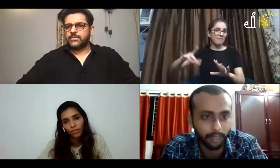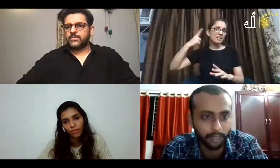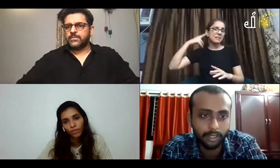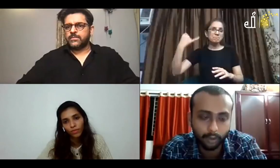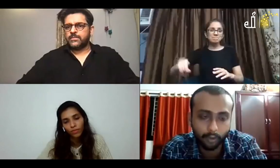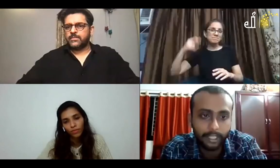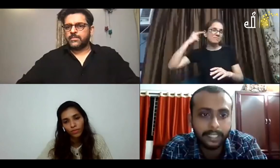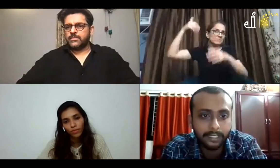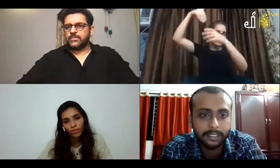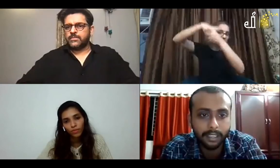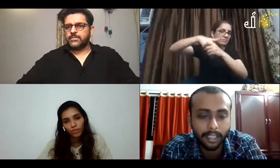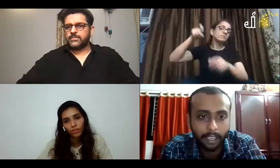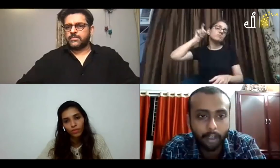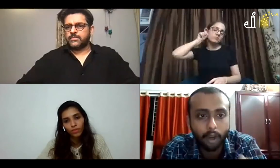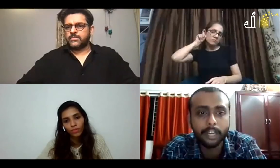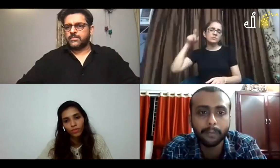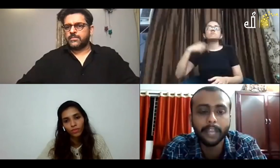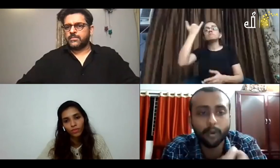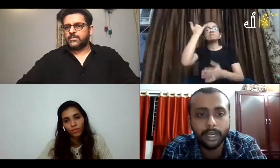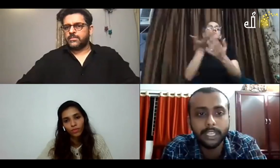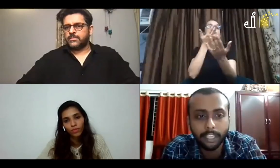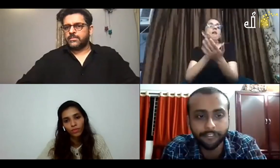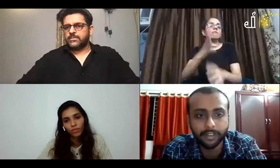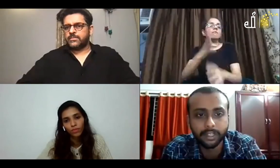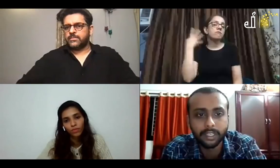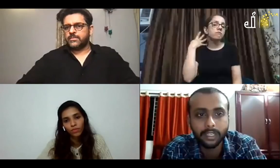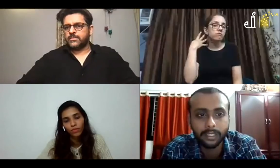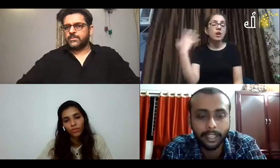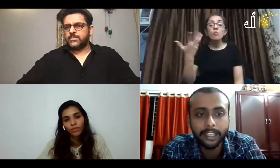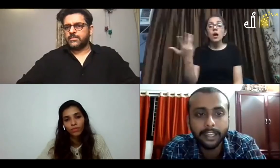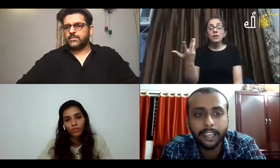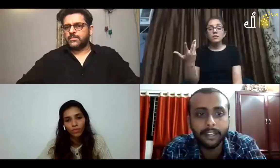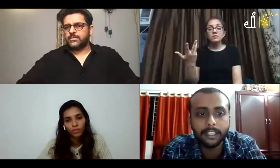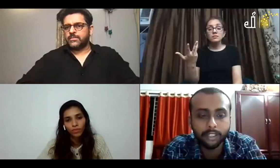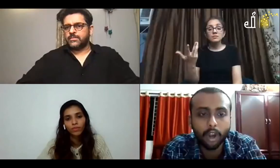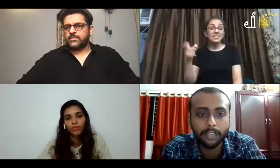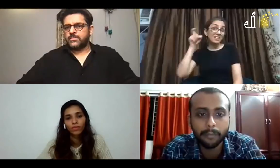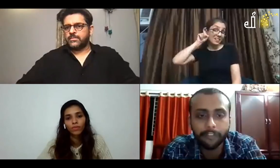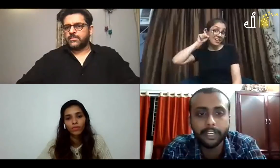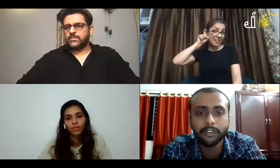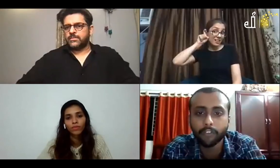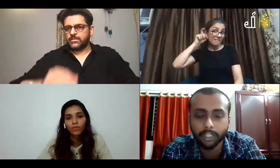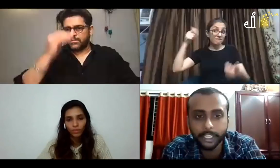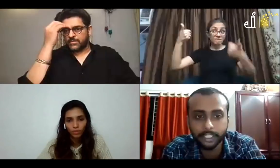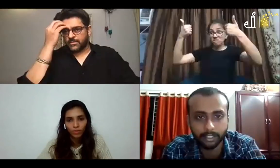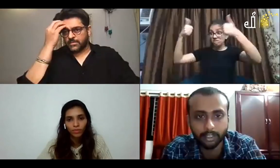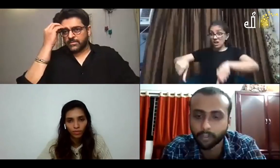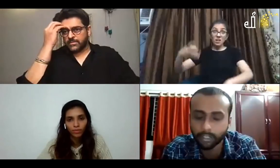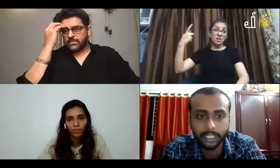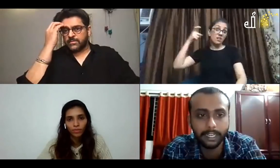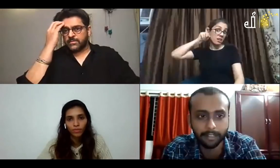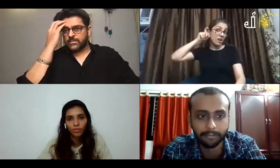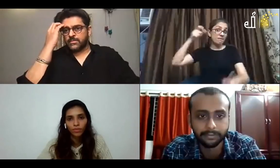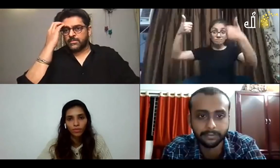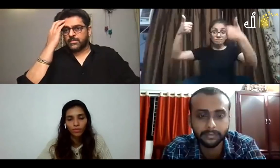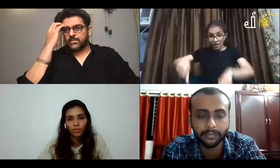more, so we suggest a cochlear implant only if the hearing aid is not benefited for the patient or for